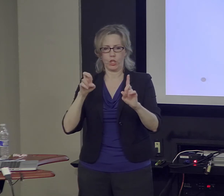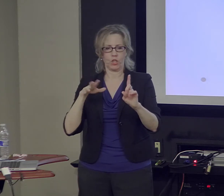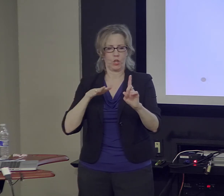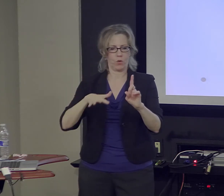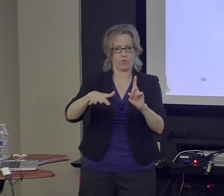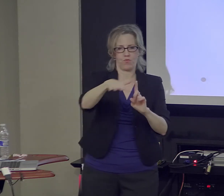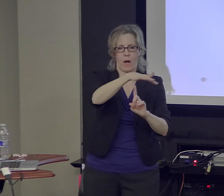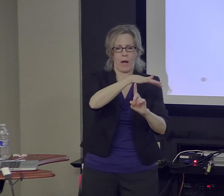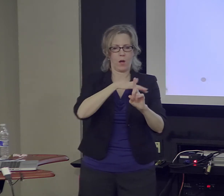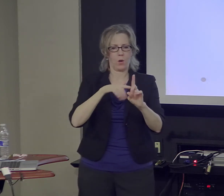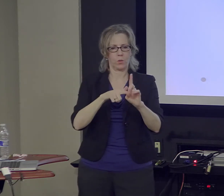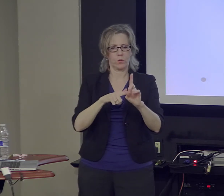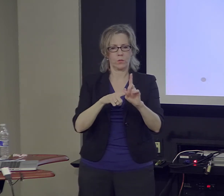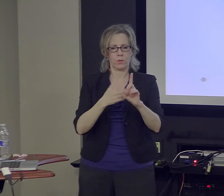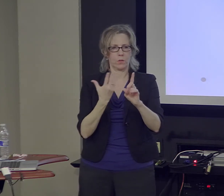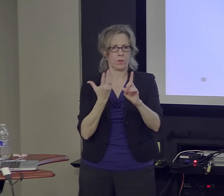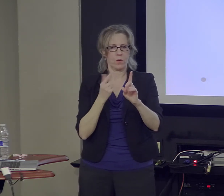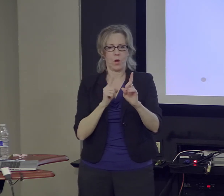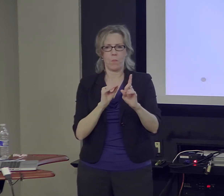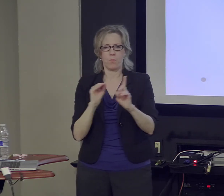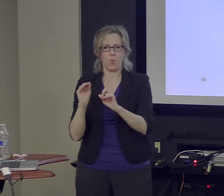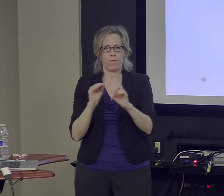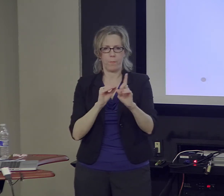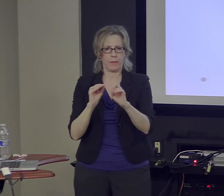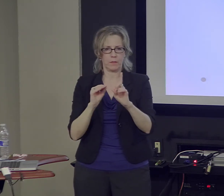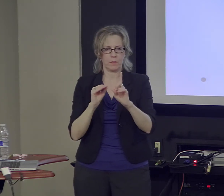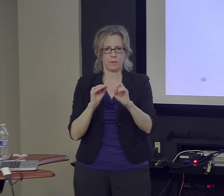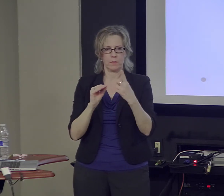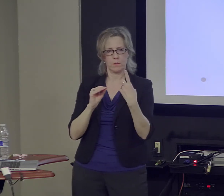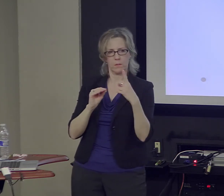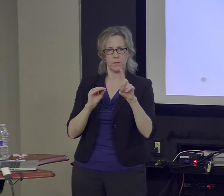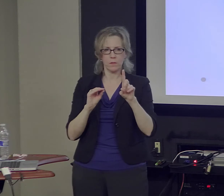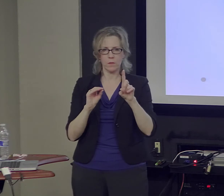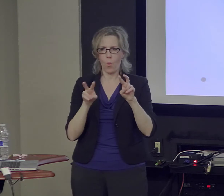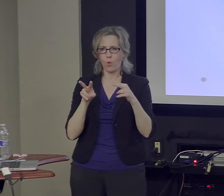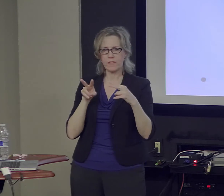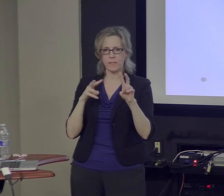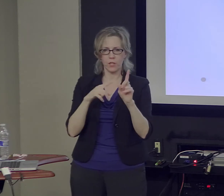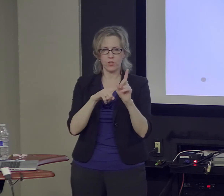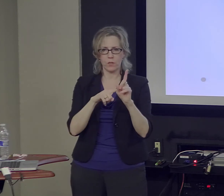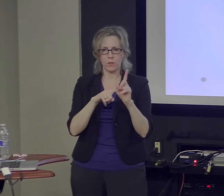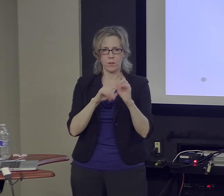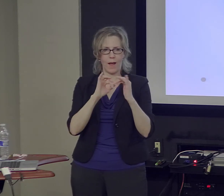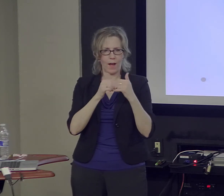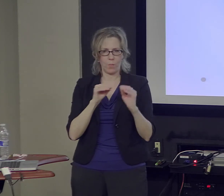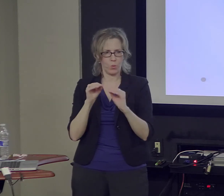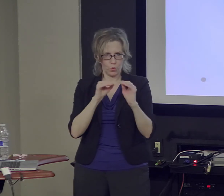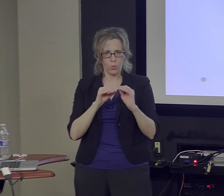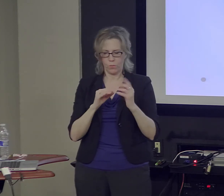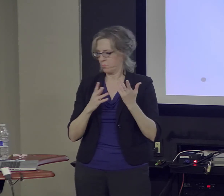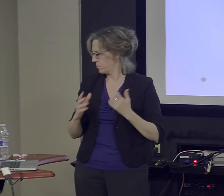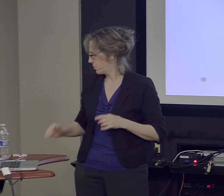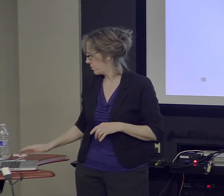They communicate figure, ground motion, location, orientation, or manner.